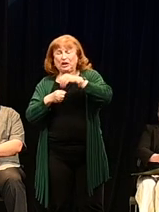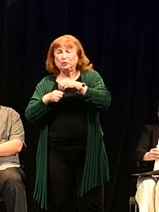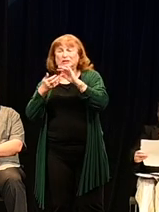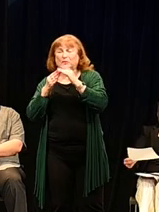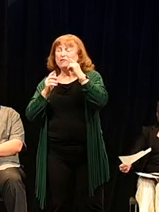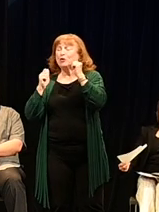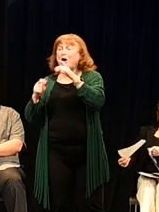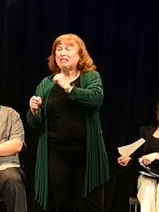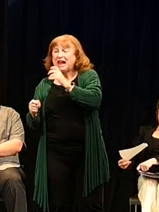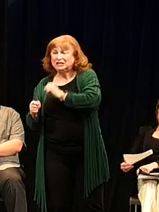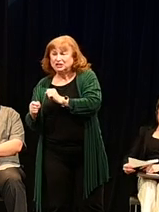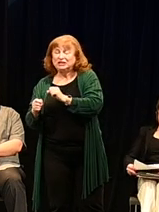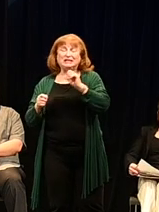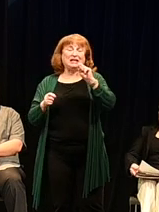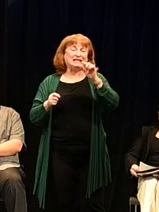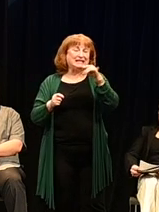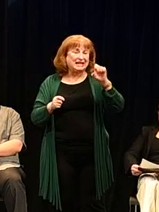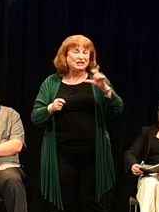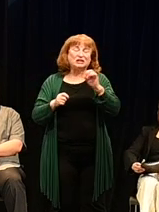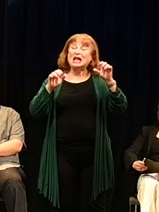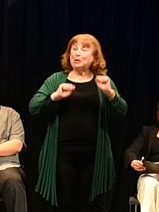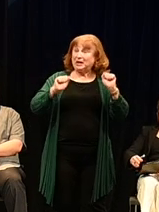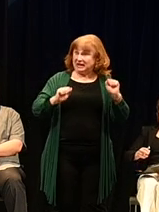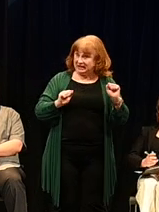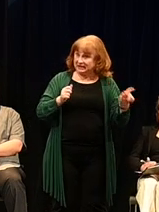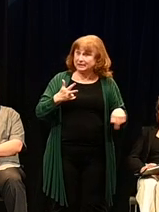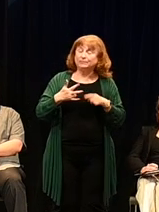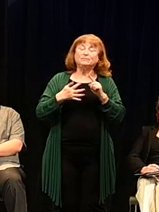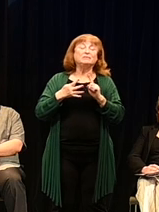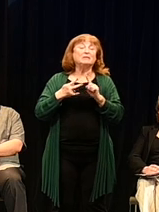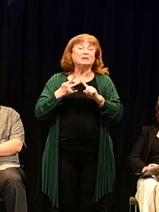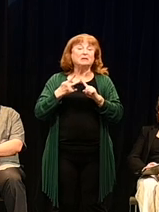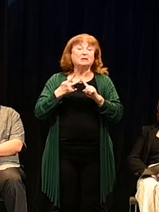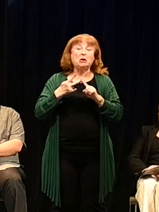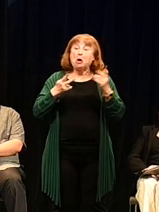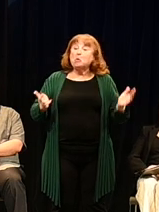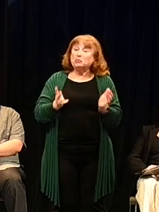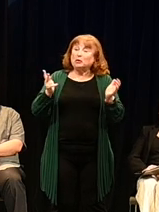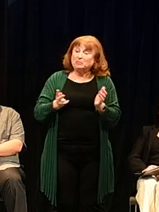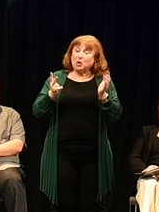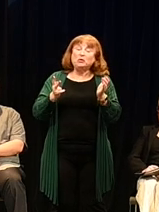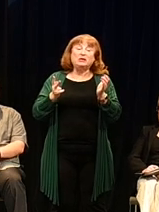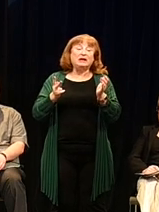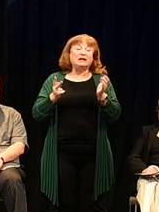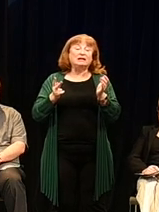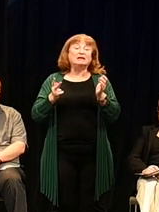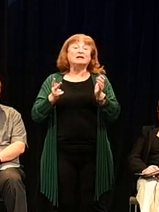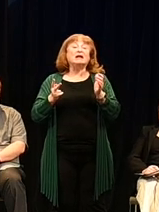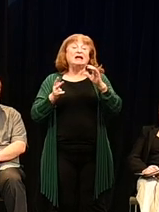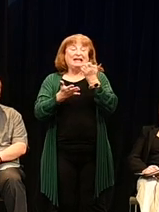communities for all ages, stages, and abilities, promoting the ability for